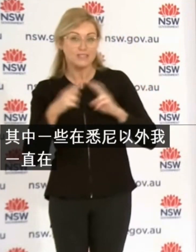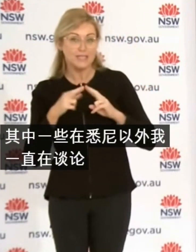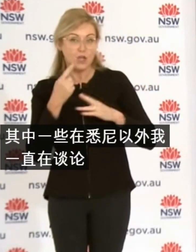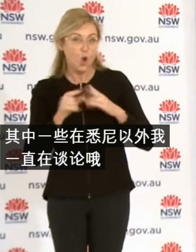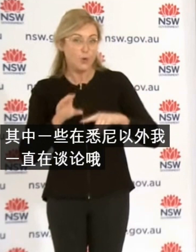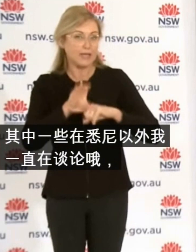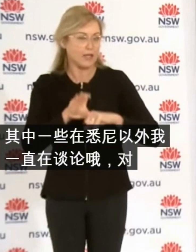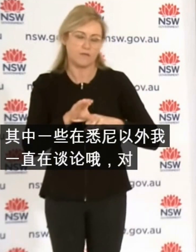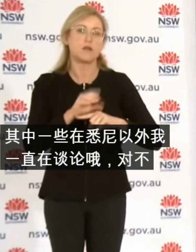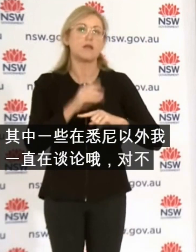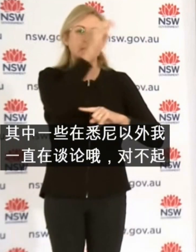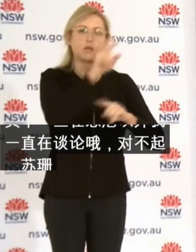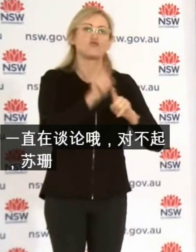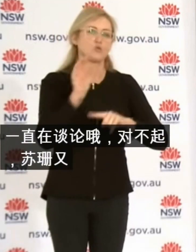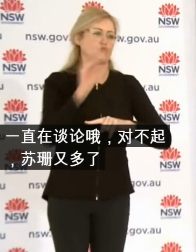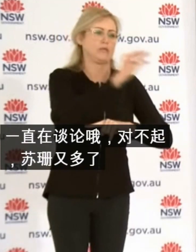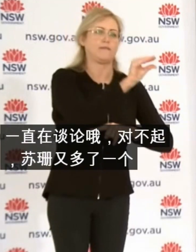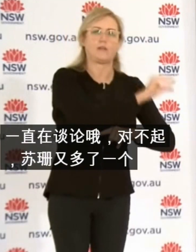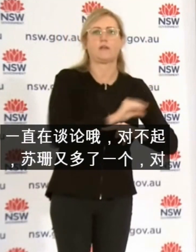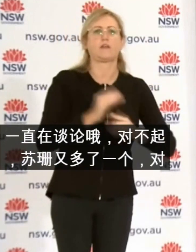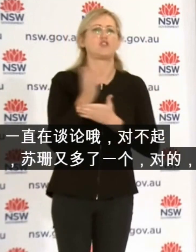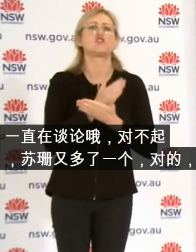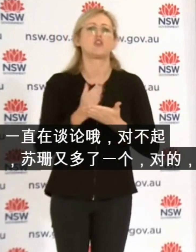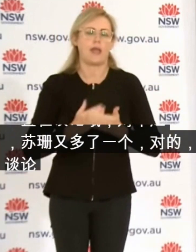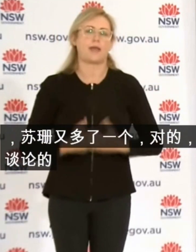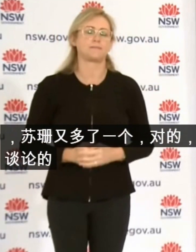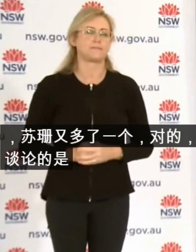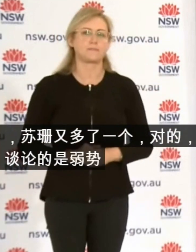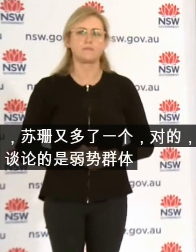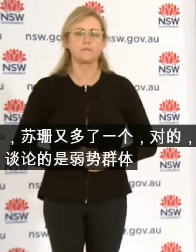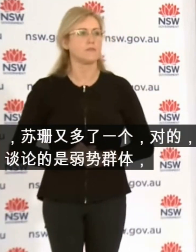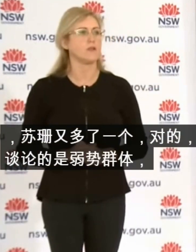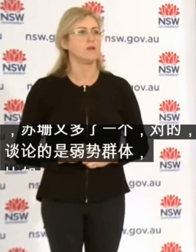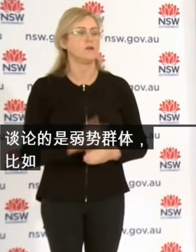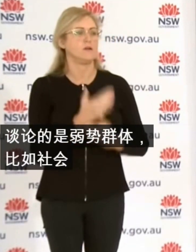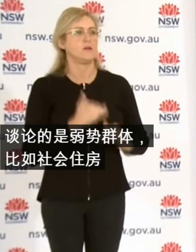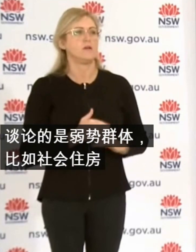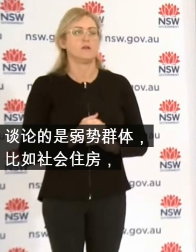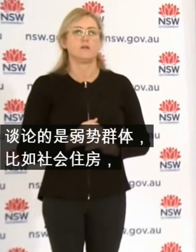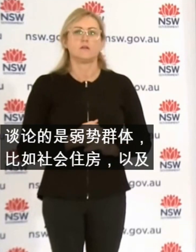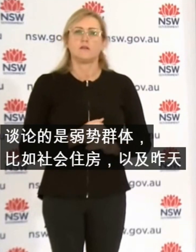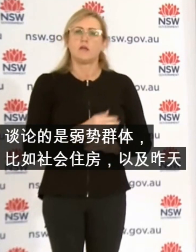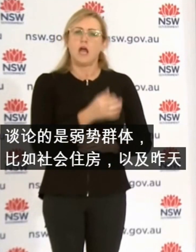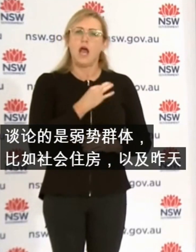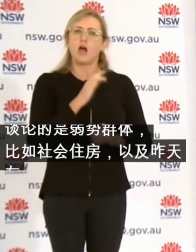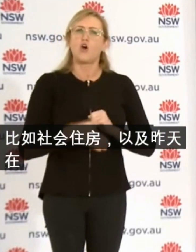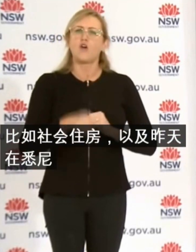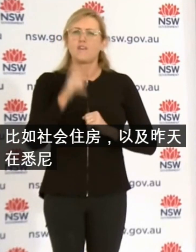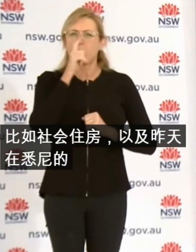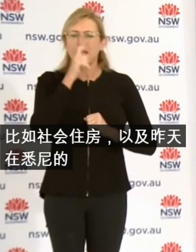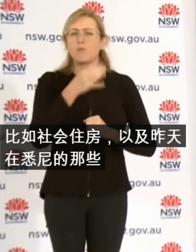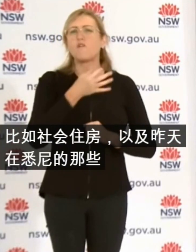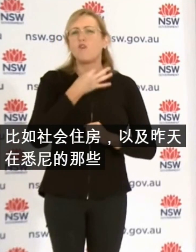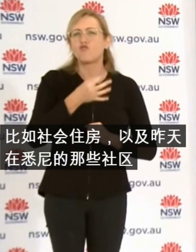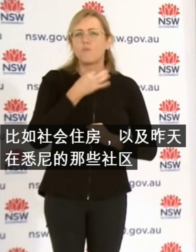We were talking about, just one more for Susan, if that's right. We were talking about vulnerable people, right, like social housing and that kind of,